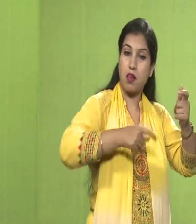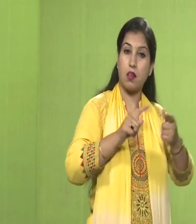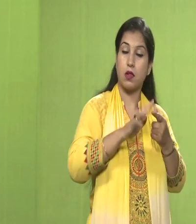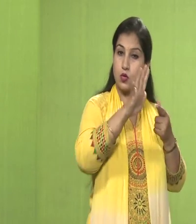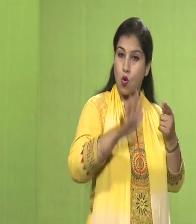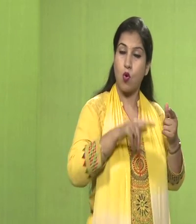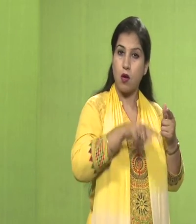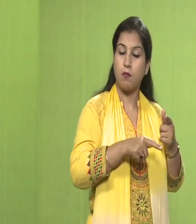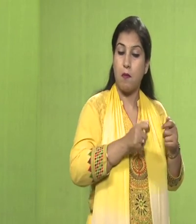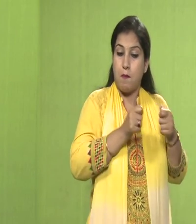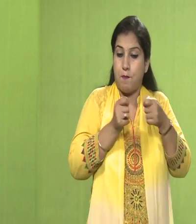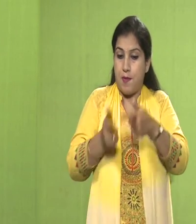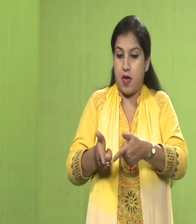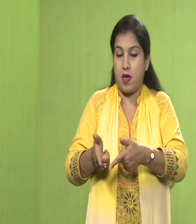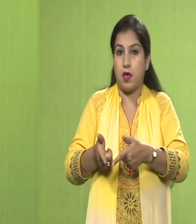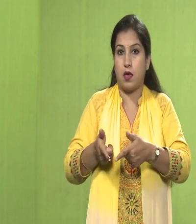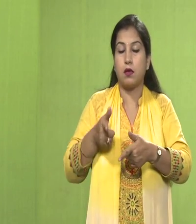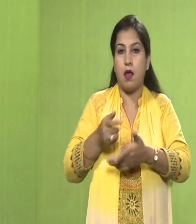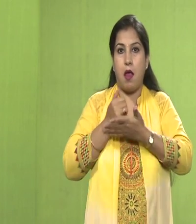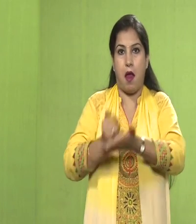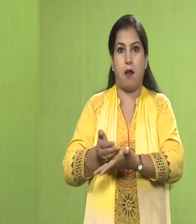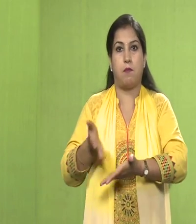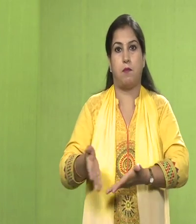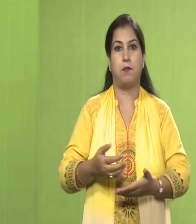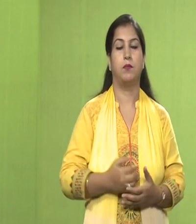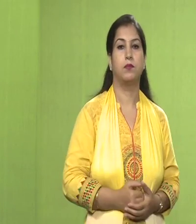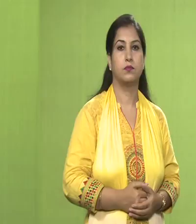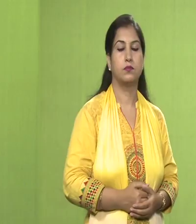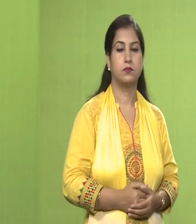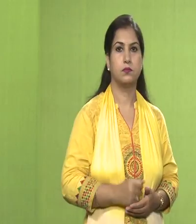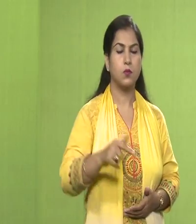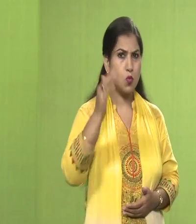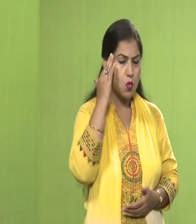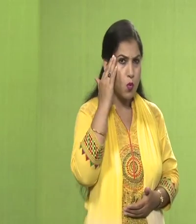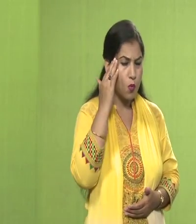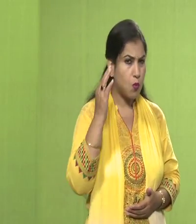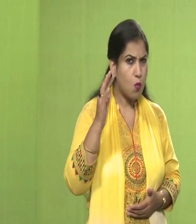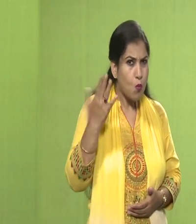of Europe paid this money. Can you guess why they paid